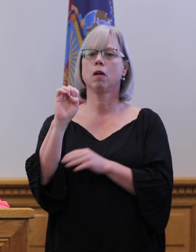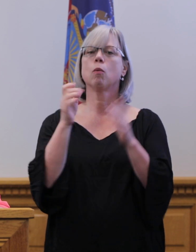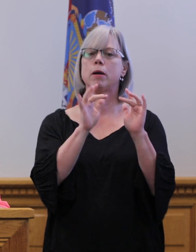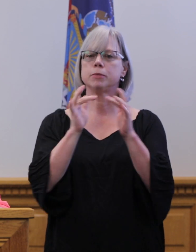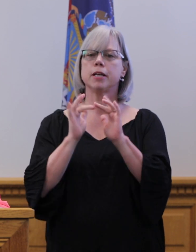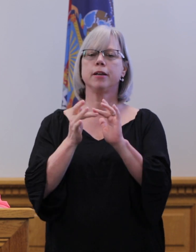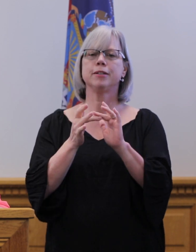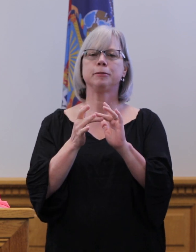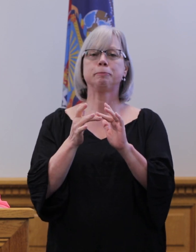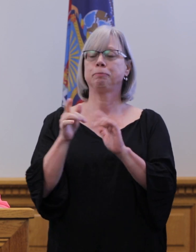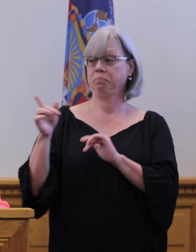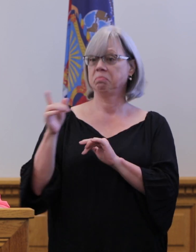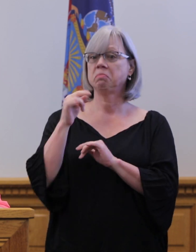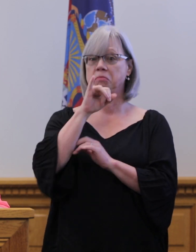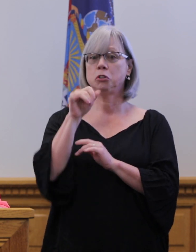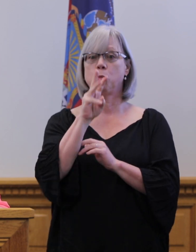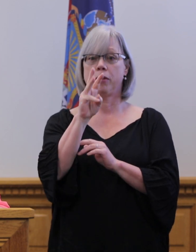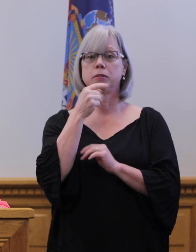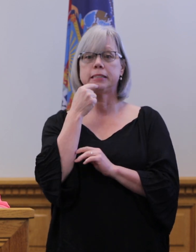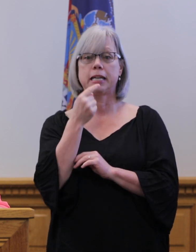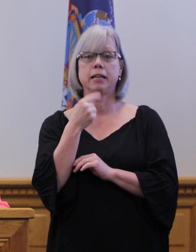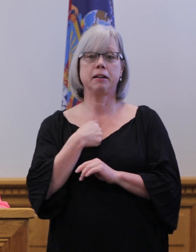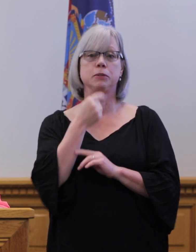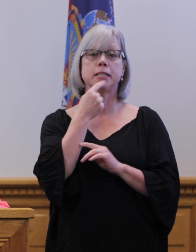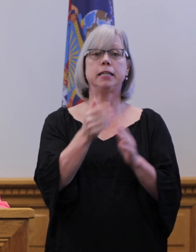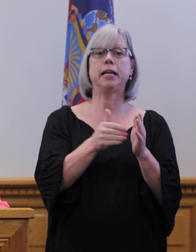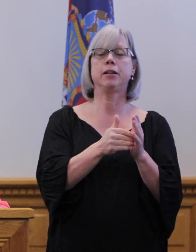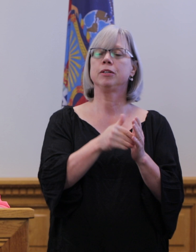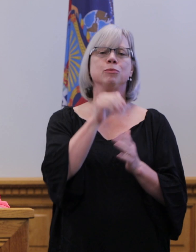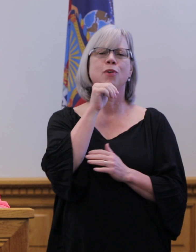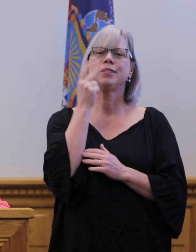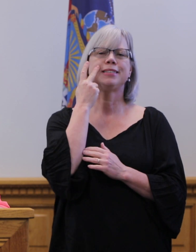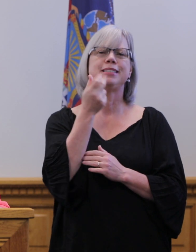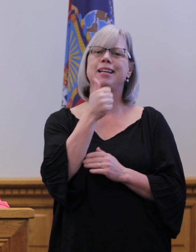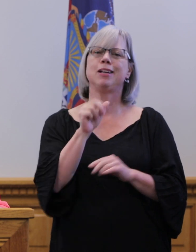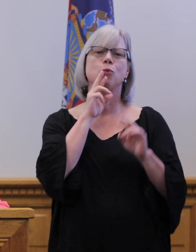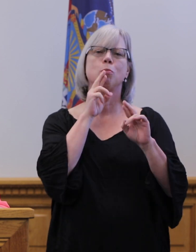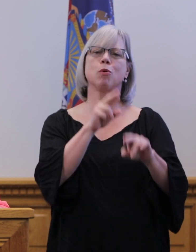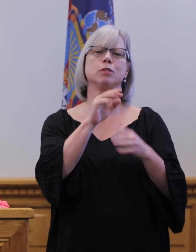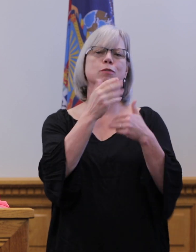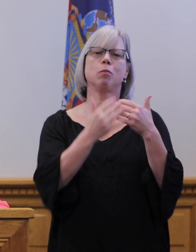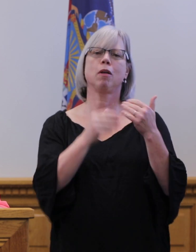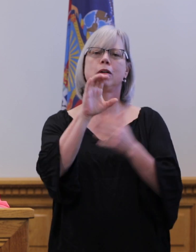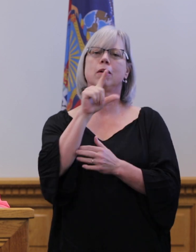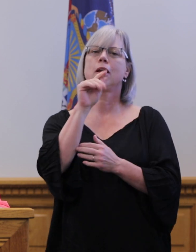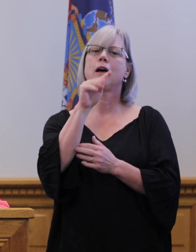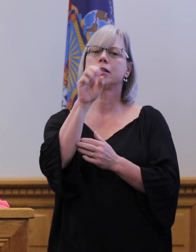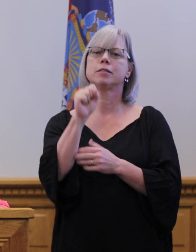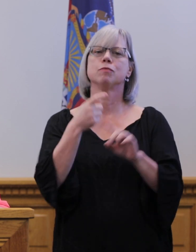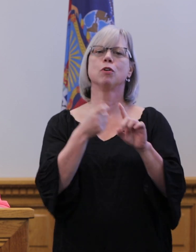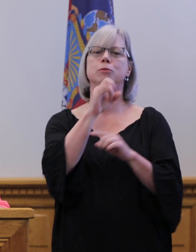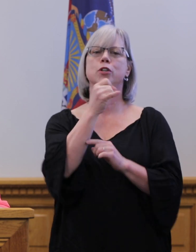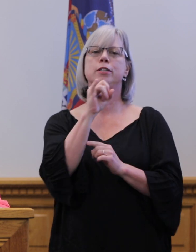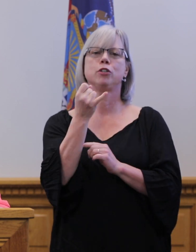reports of blood clots or serious reactions to the Johnson & Johnson vaccine that the Oswego County Health Department has administered. As